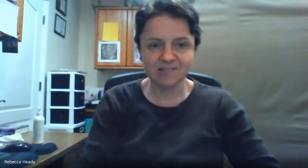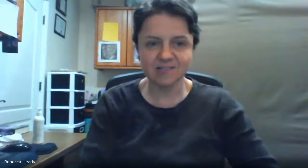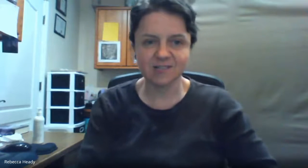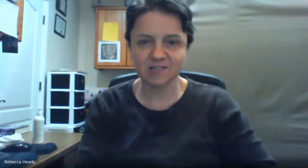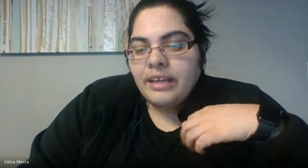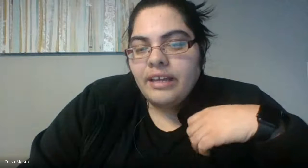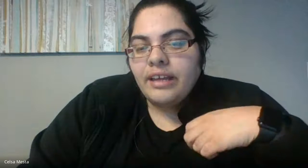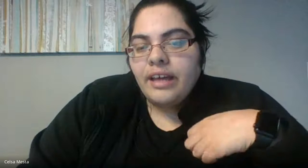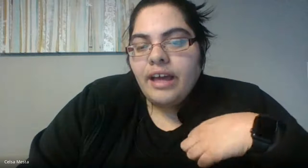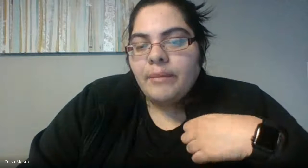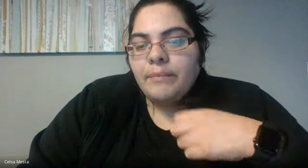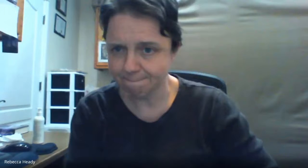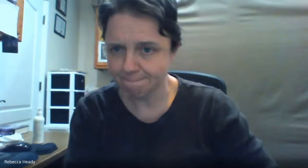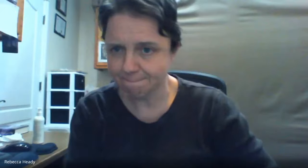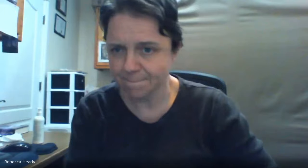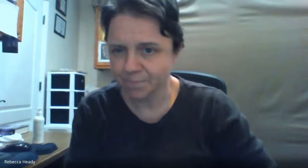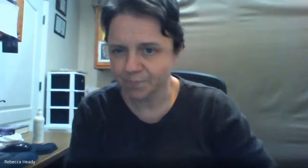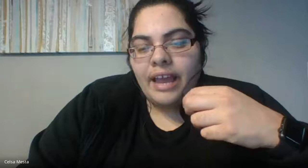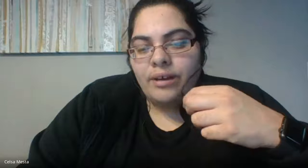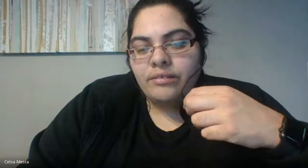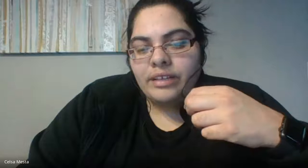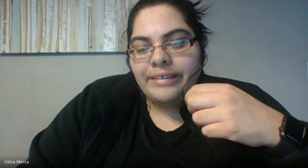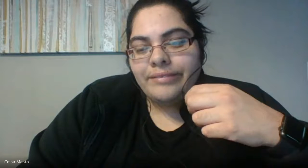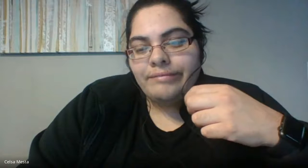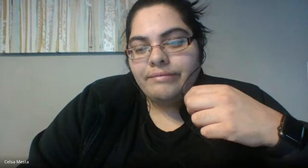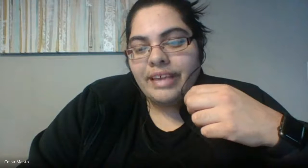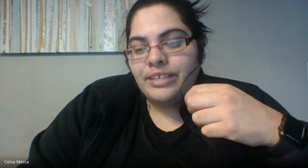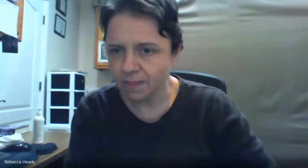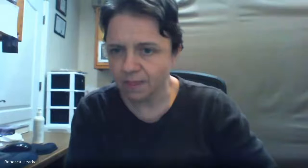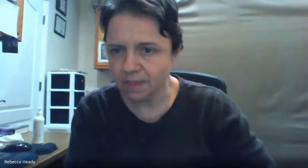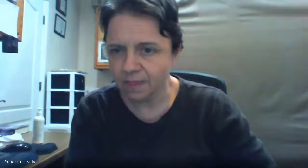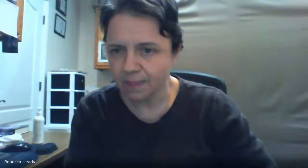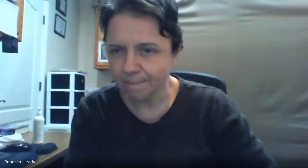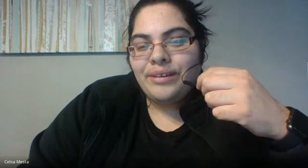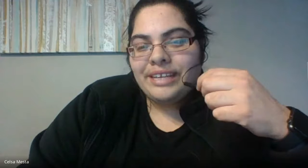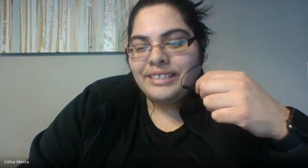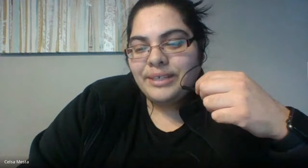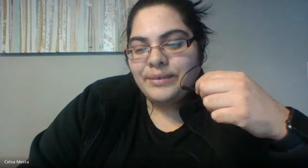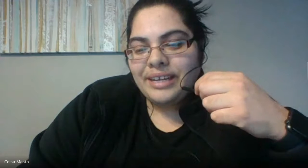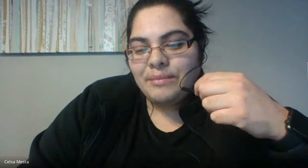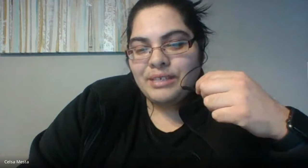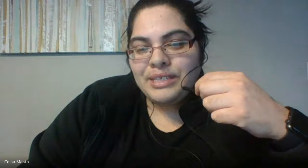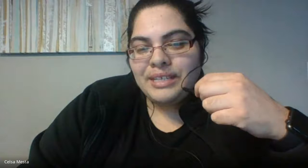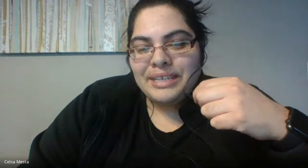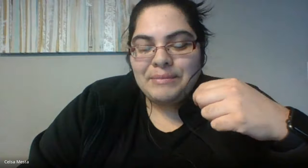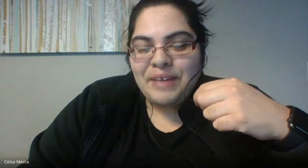Hey, Rebecca. Uh-huh. I'm gonna head out. If they do end up coming, I doubt it because it's already almost gonna be